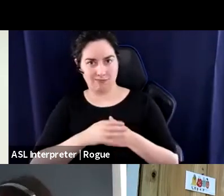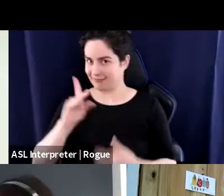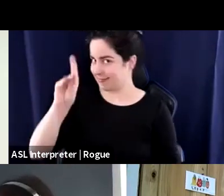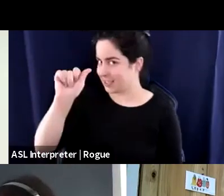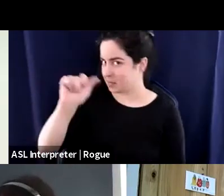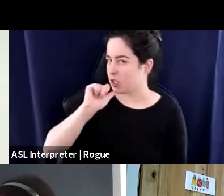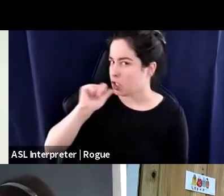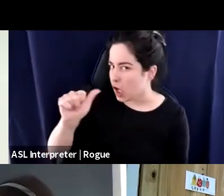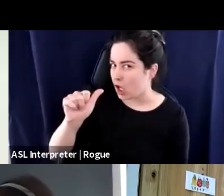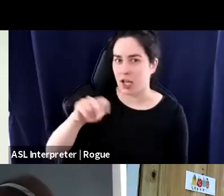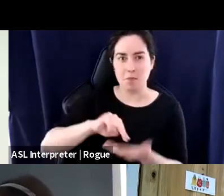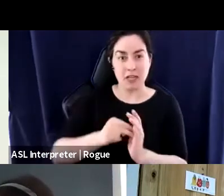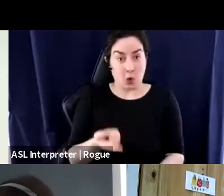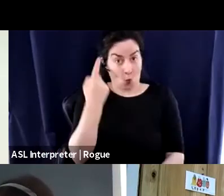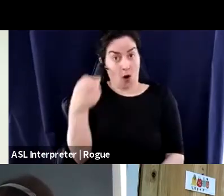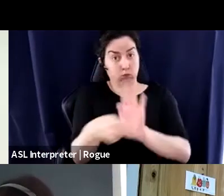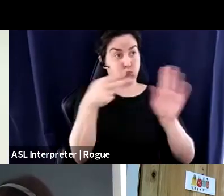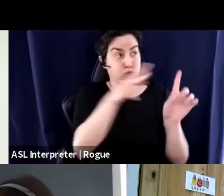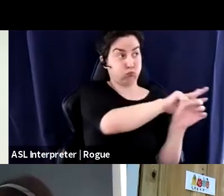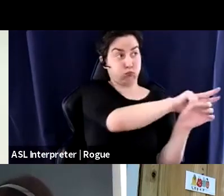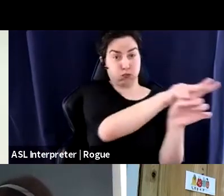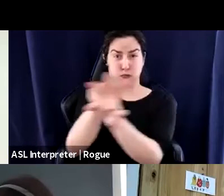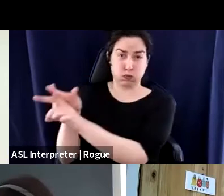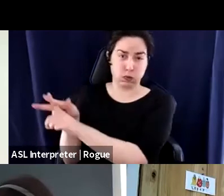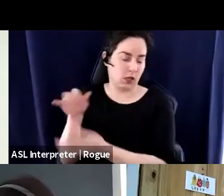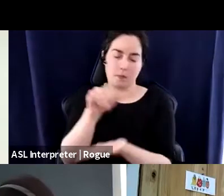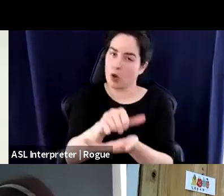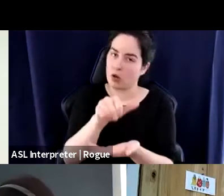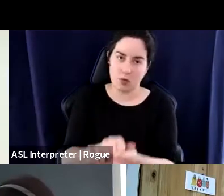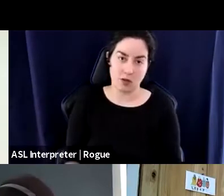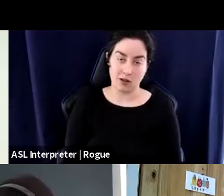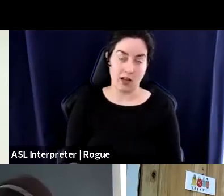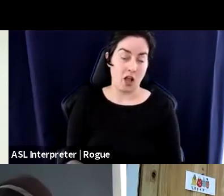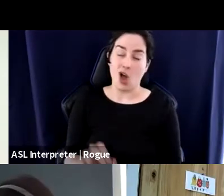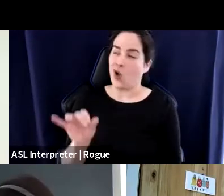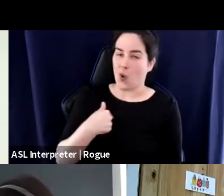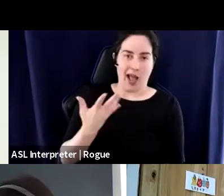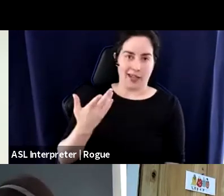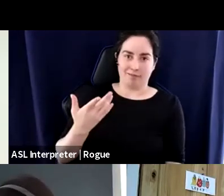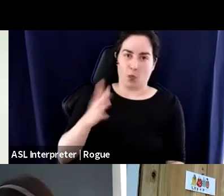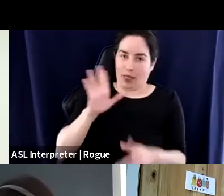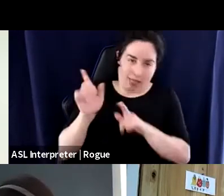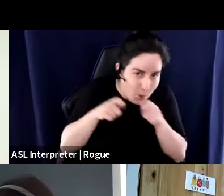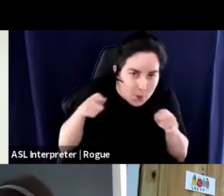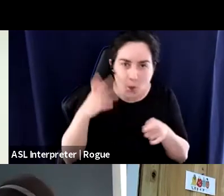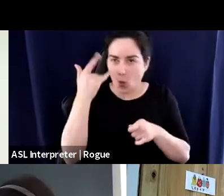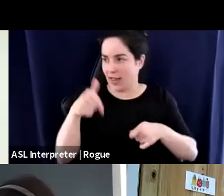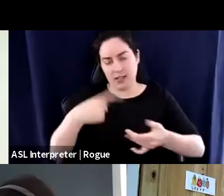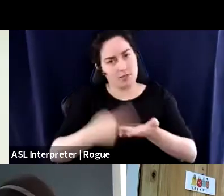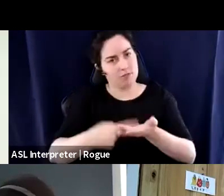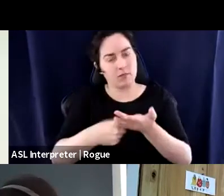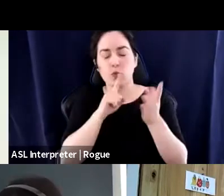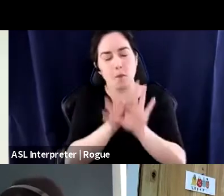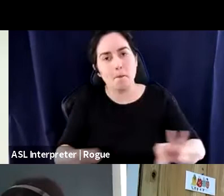much more to this discussion. I can't do it justice. I really think it's important to hear from Carrie and Roselle about this in terms